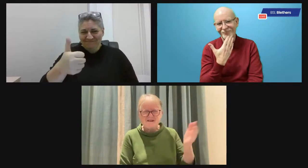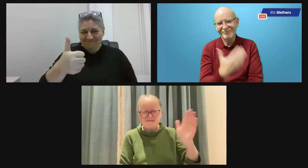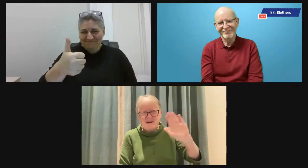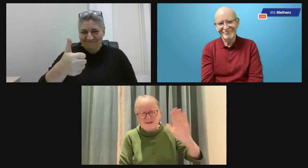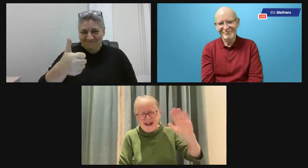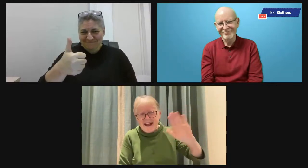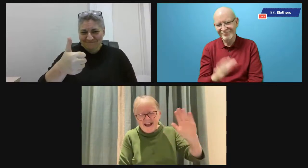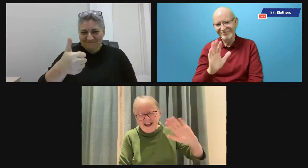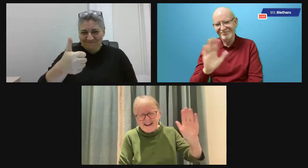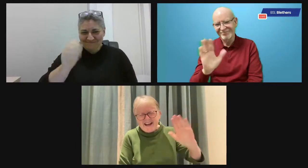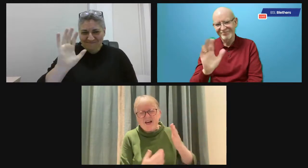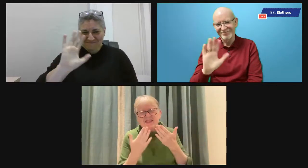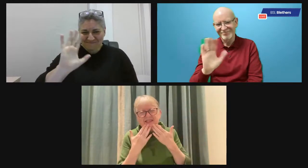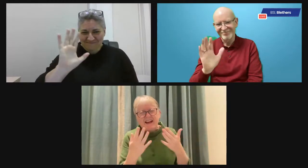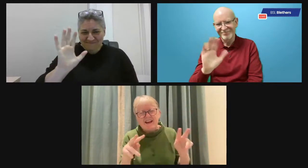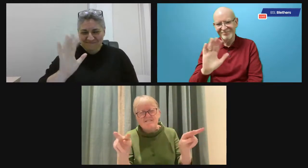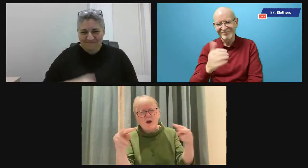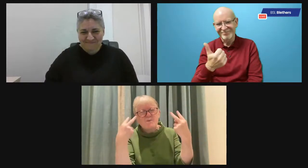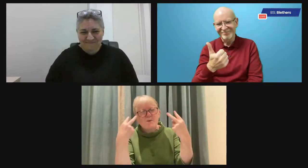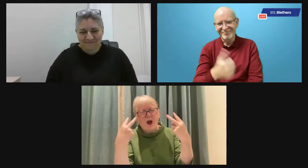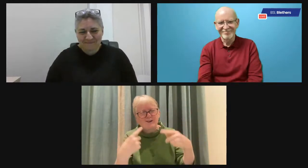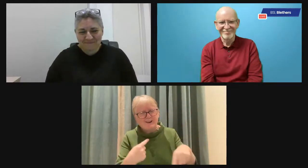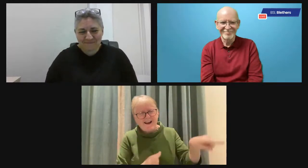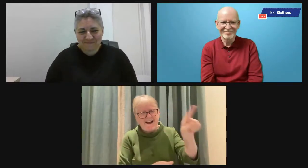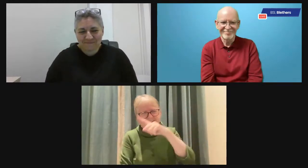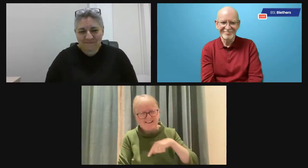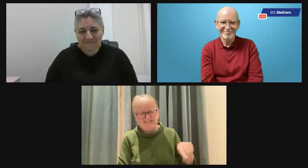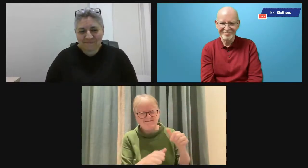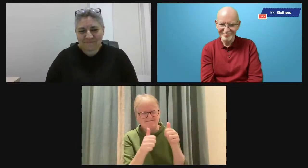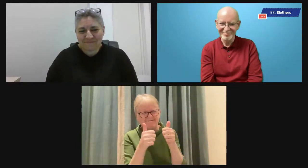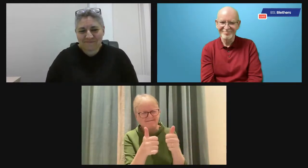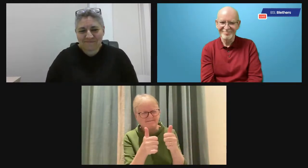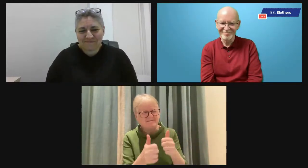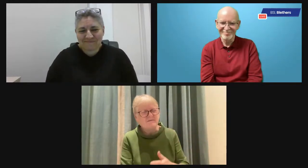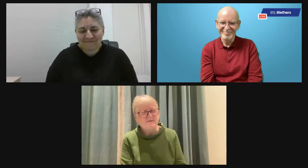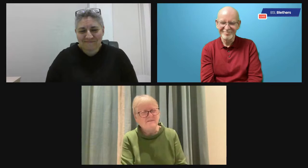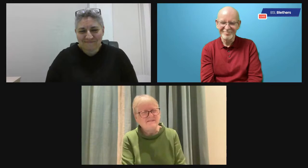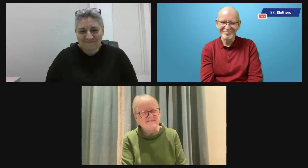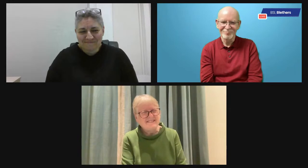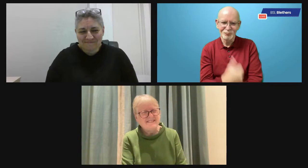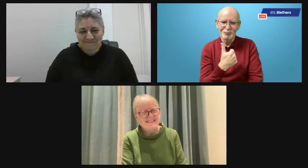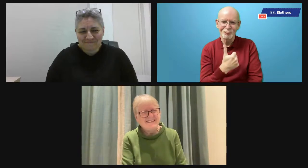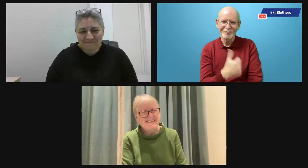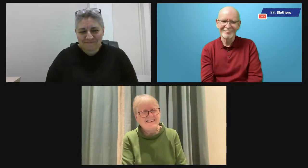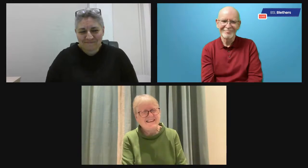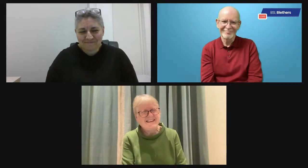at home. Goodbye. Thank you. Bye. Thank you for watching. Bye.